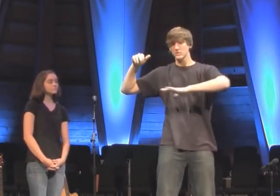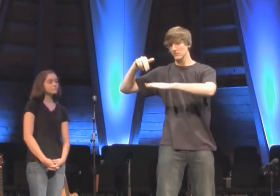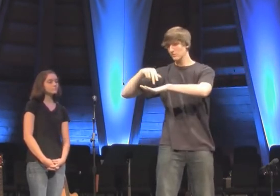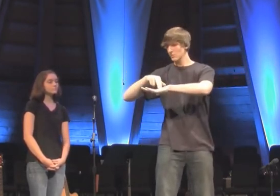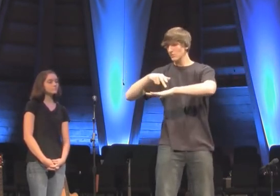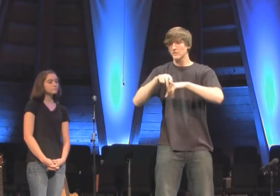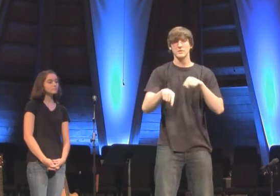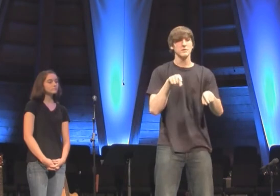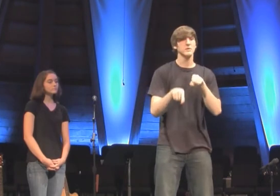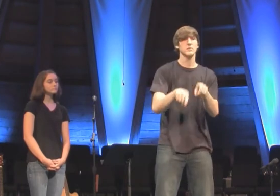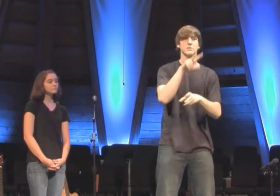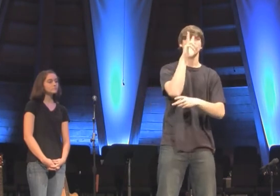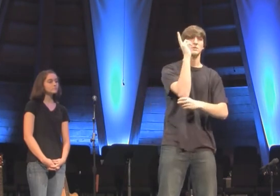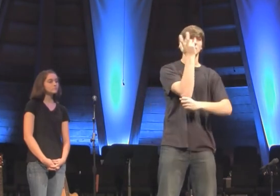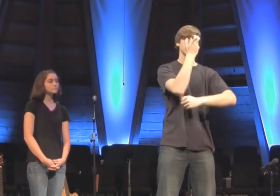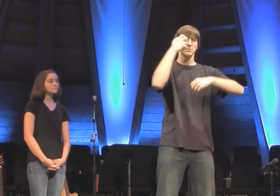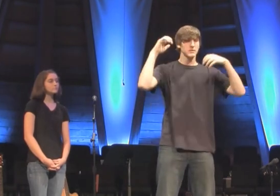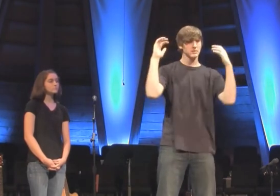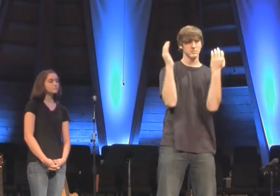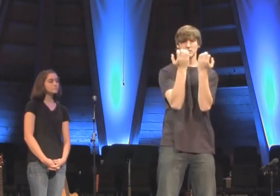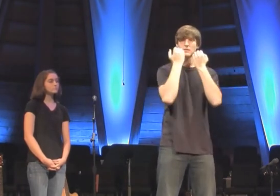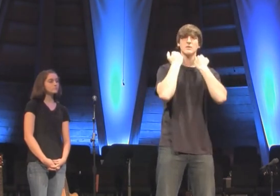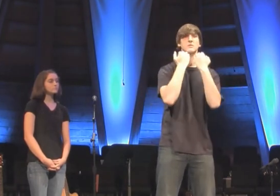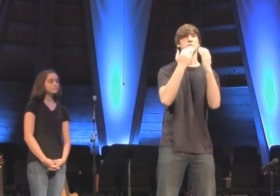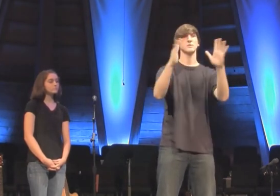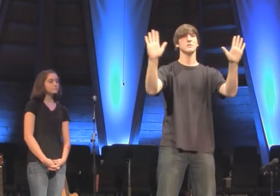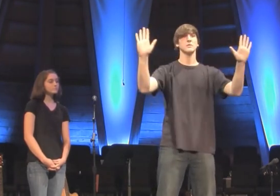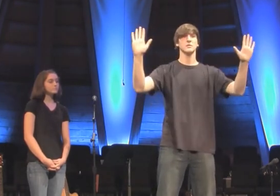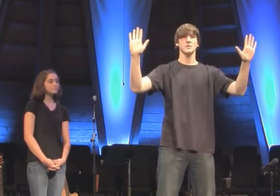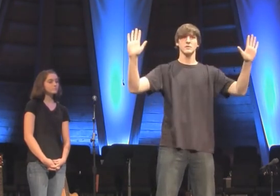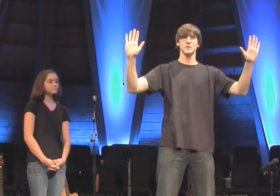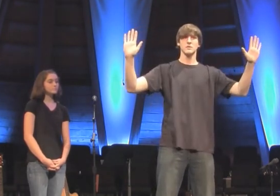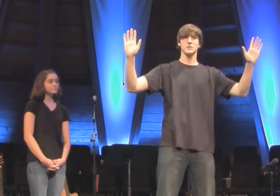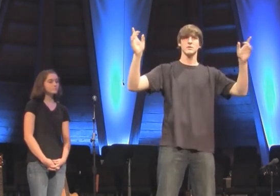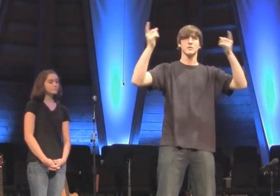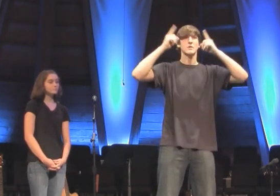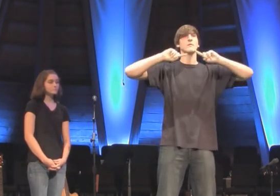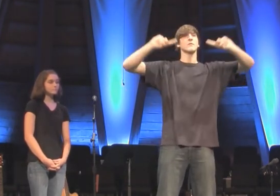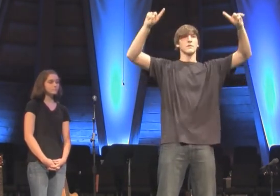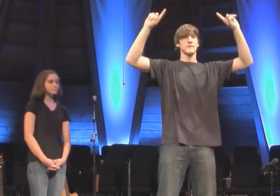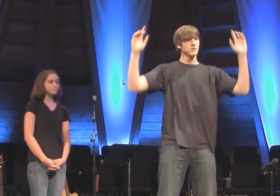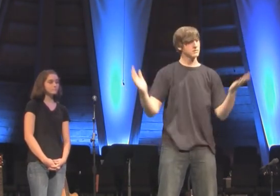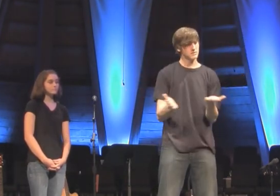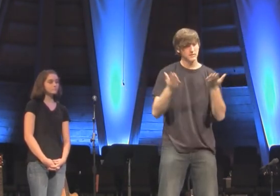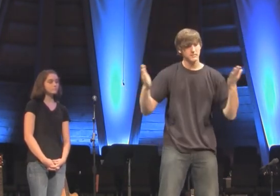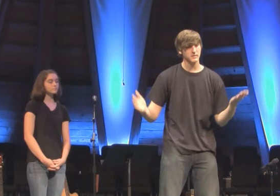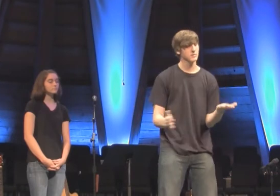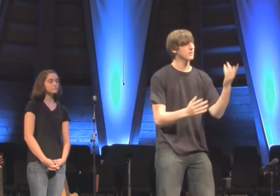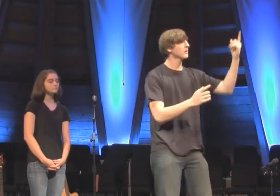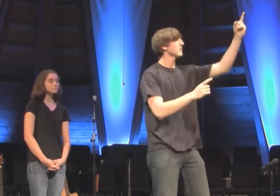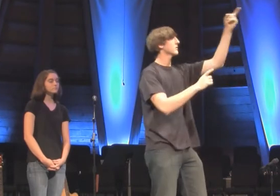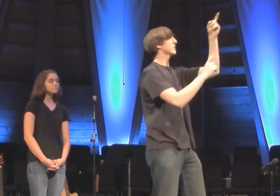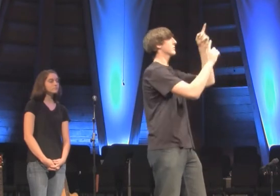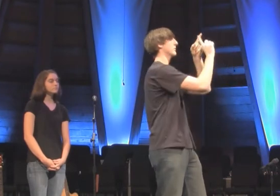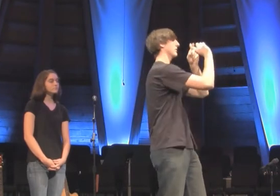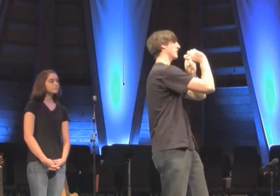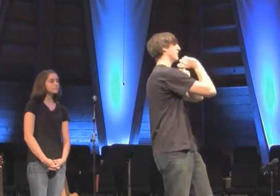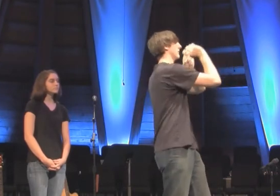on the water, healed the lame, and made the blind to see again And for the first time here on earth, we learned